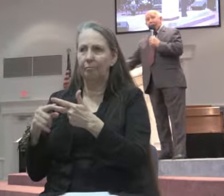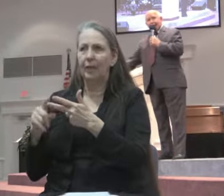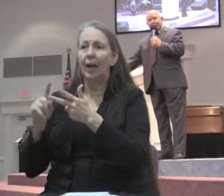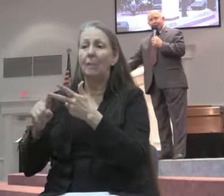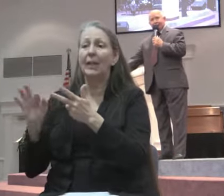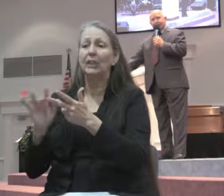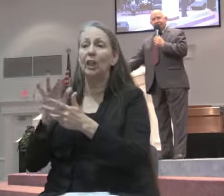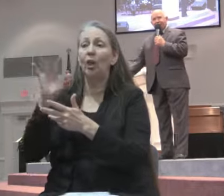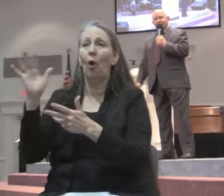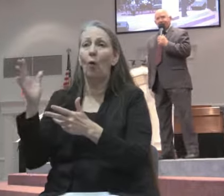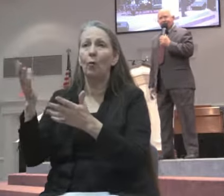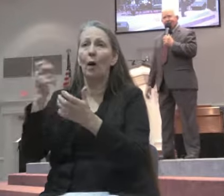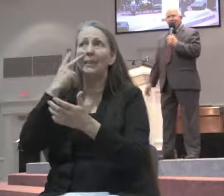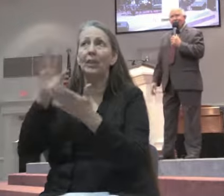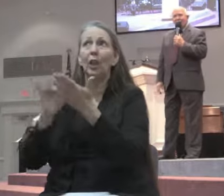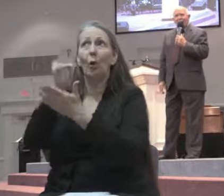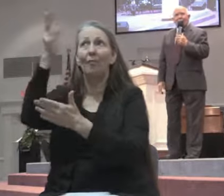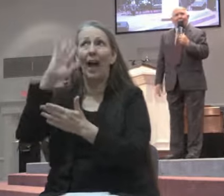the glory.